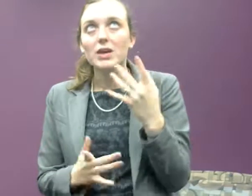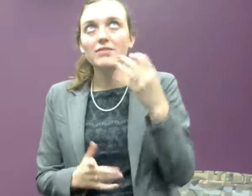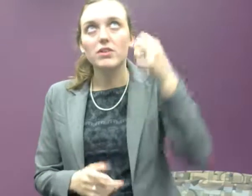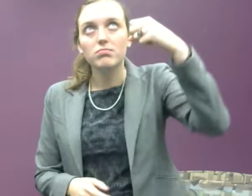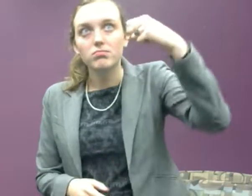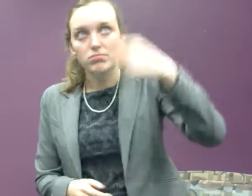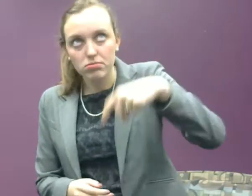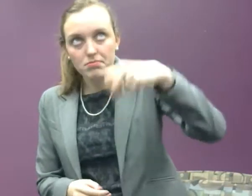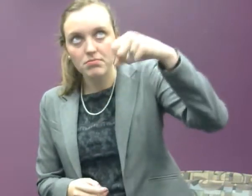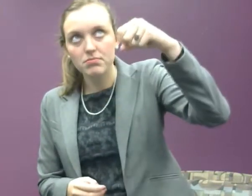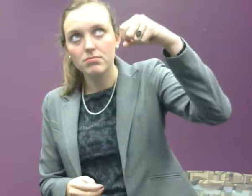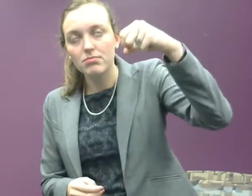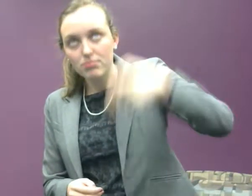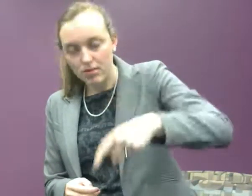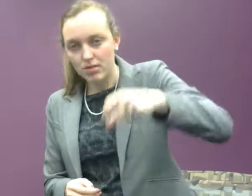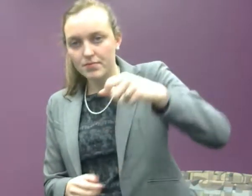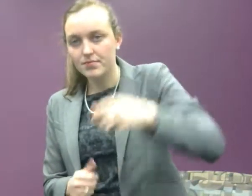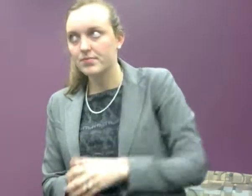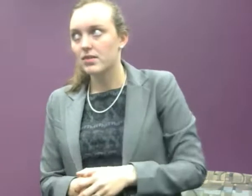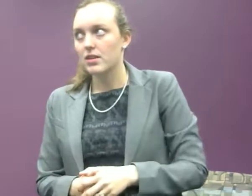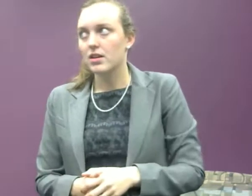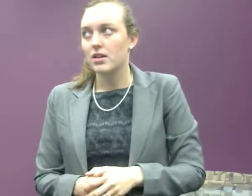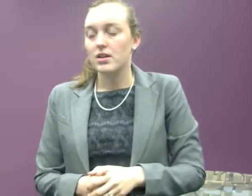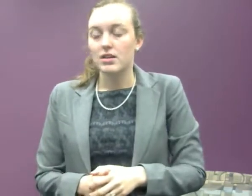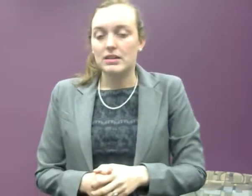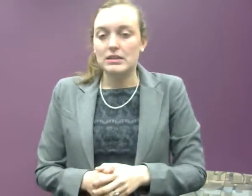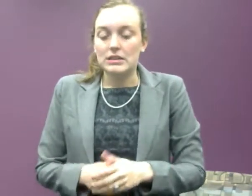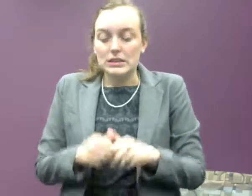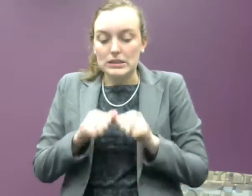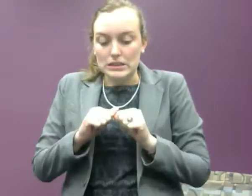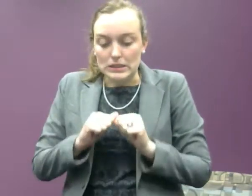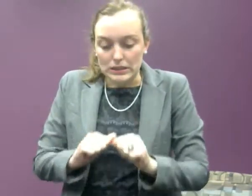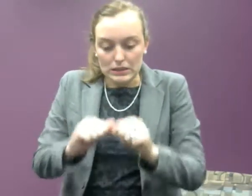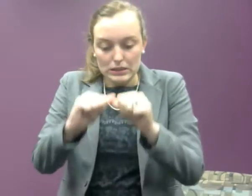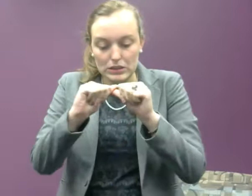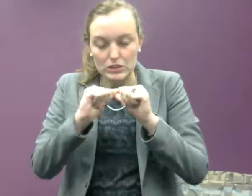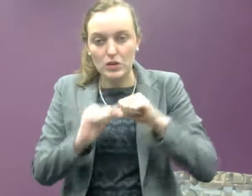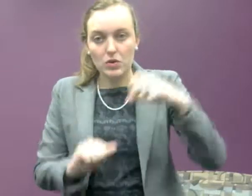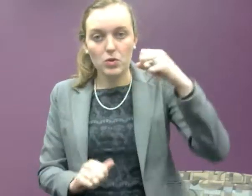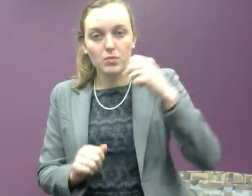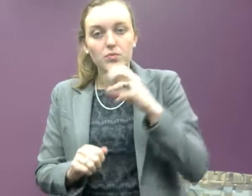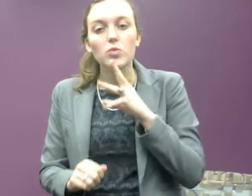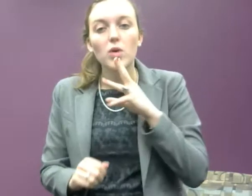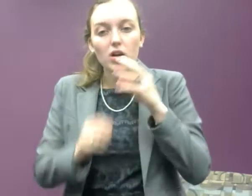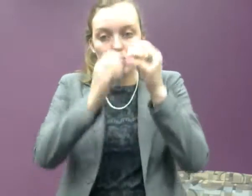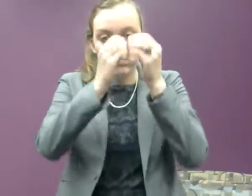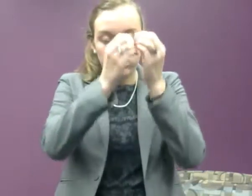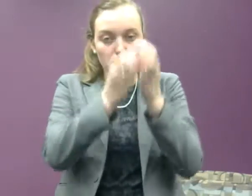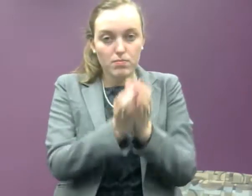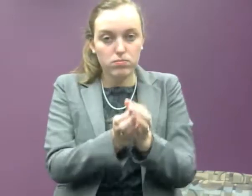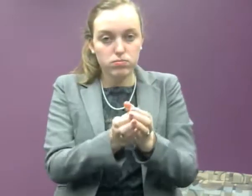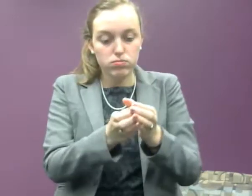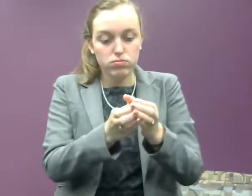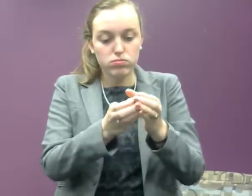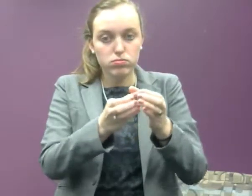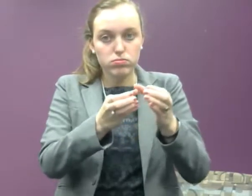drip. Eventually you get enough mass in the water, enough water molecules, that gravity overcomes its holding to each other. It's